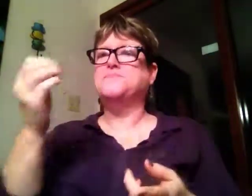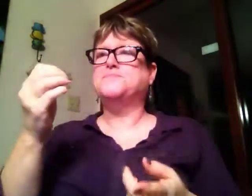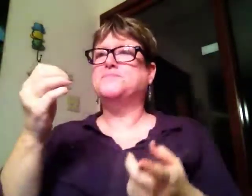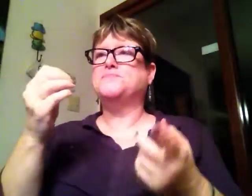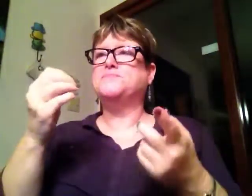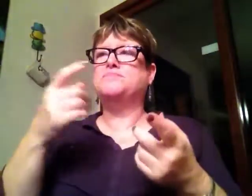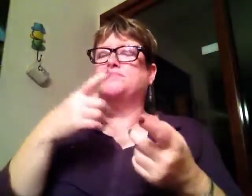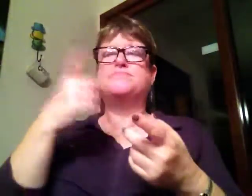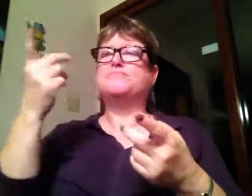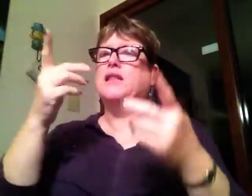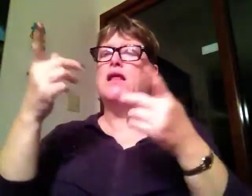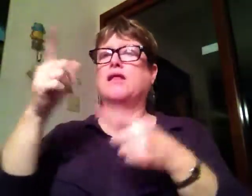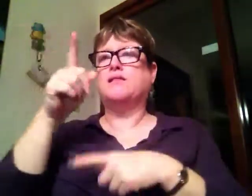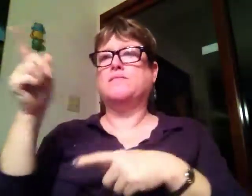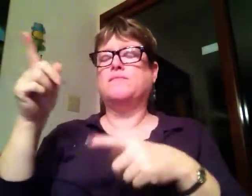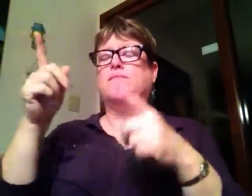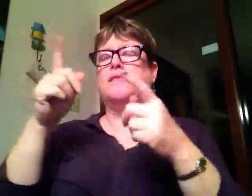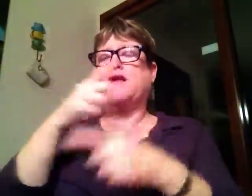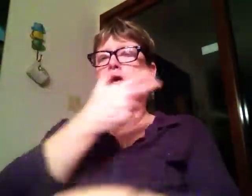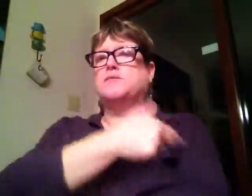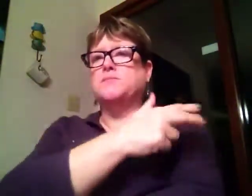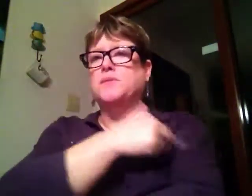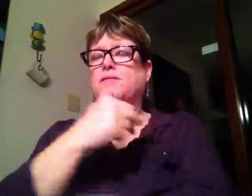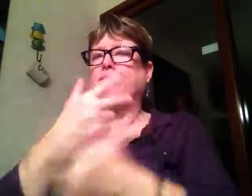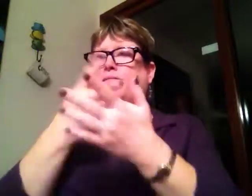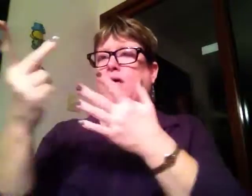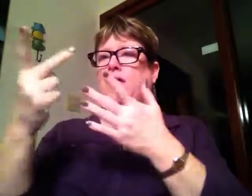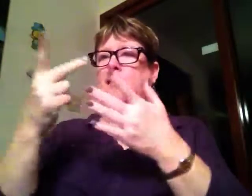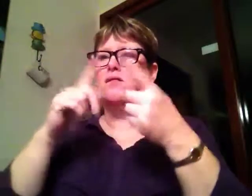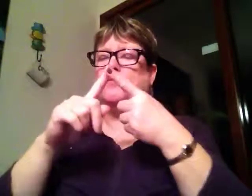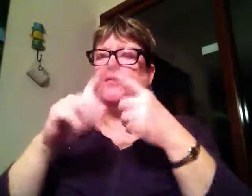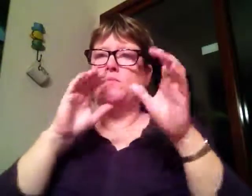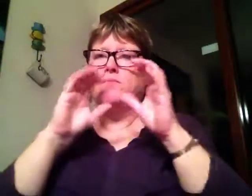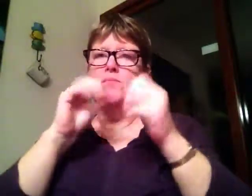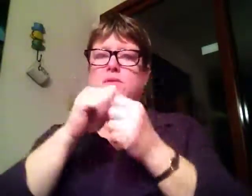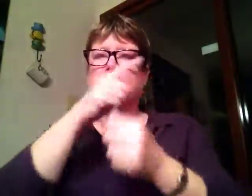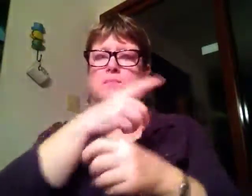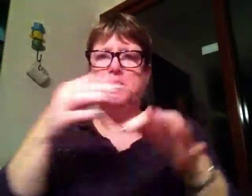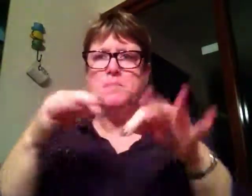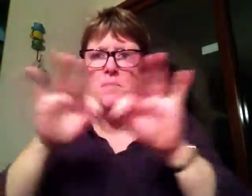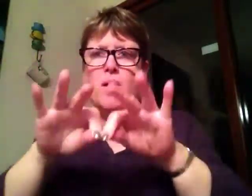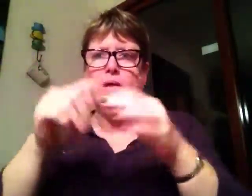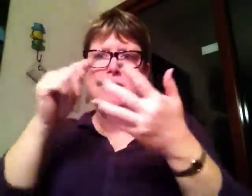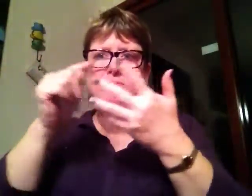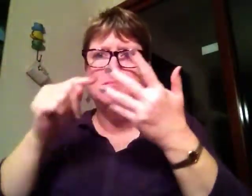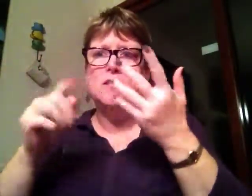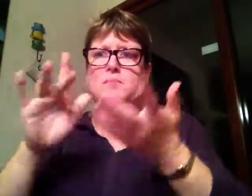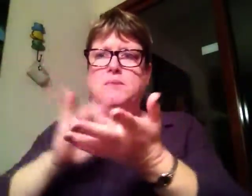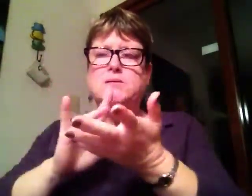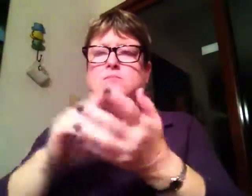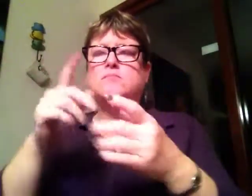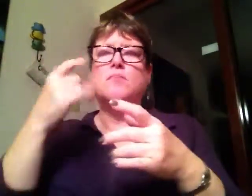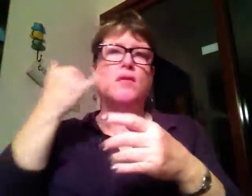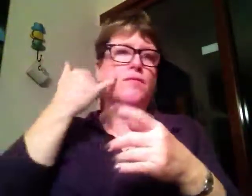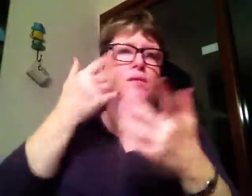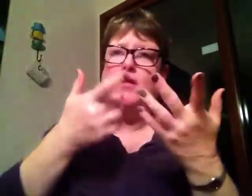It's horrific. We're seeing children coming across now without any shoes. Often they've only got one pair of clothes. Some of are just wearing